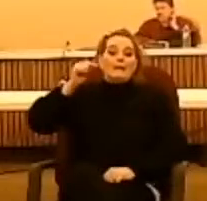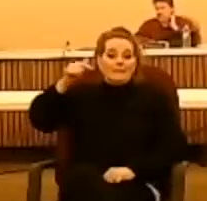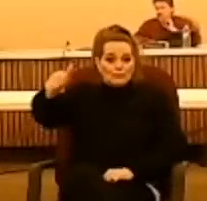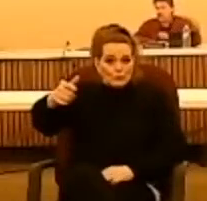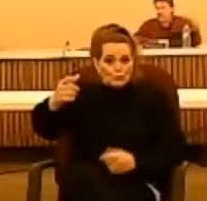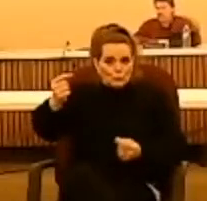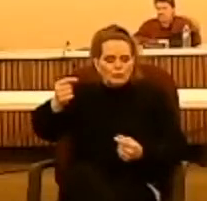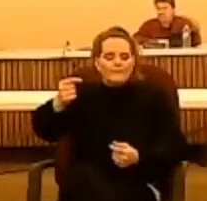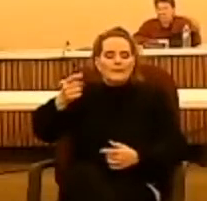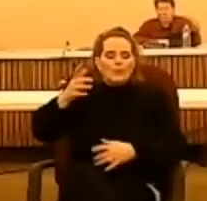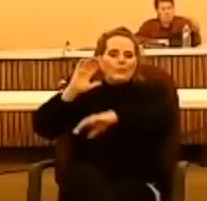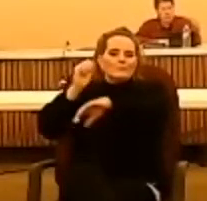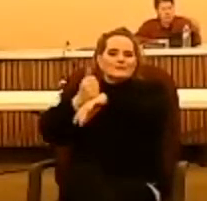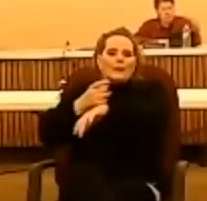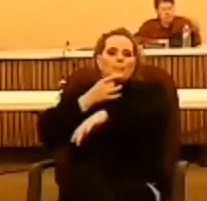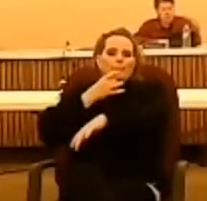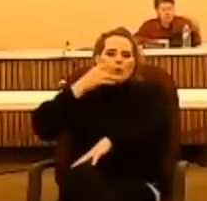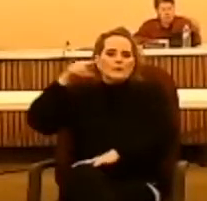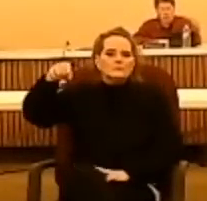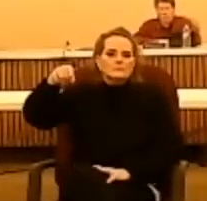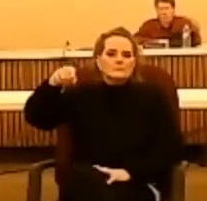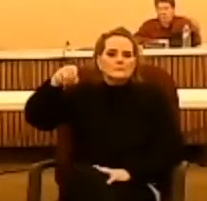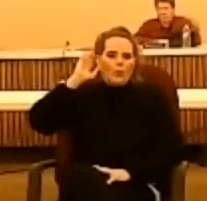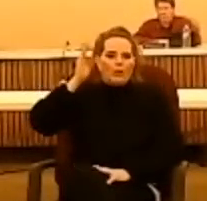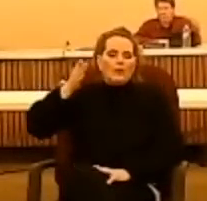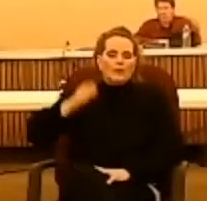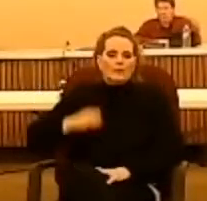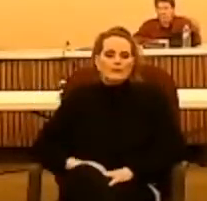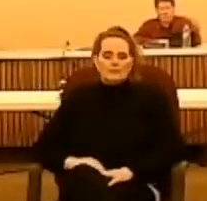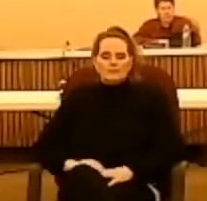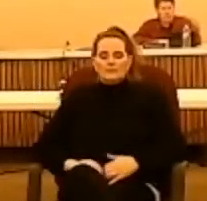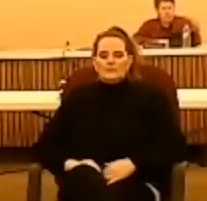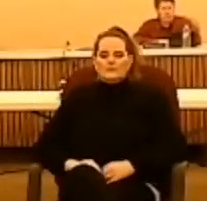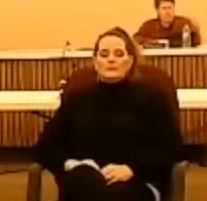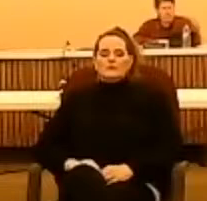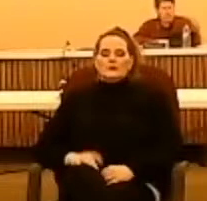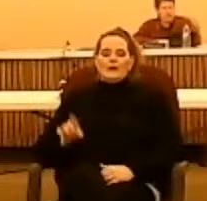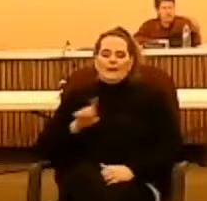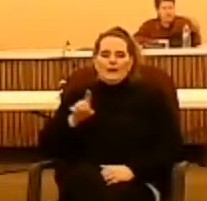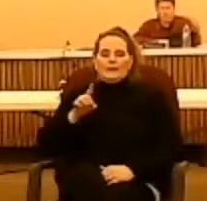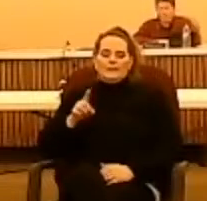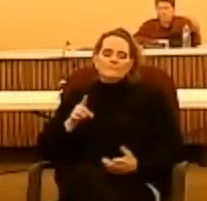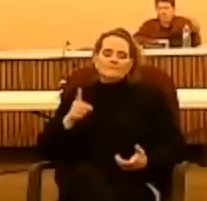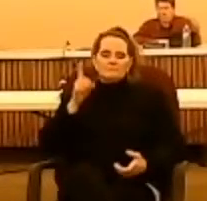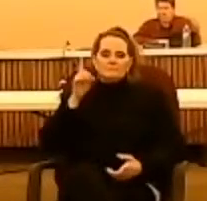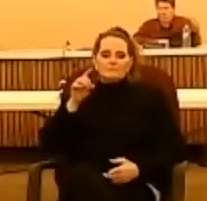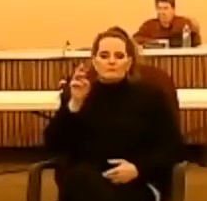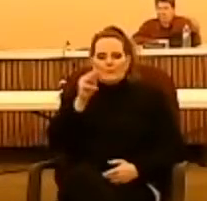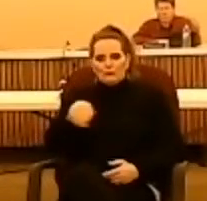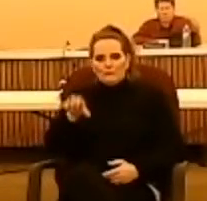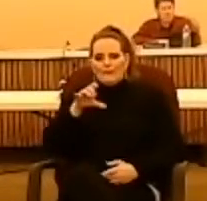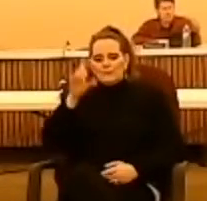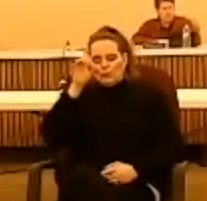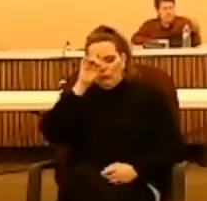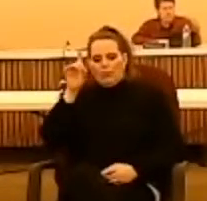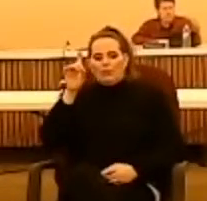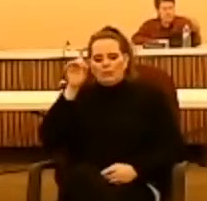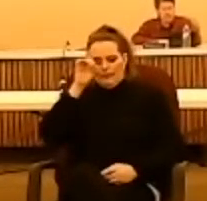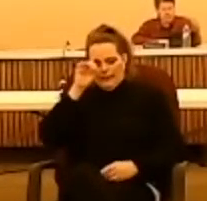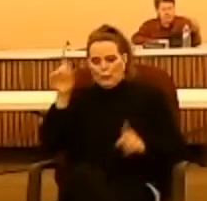for MCDOT, they did agree that if it gets to that point, they will signalize it.